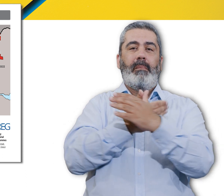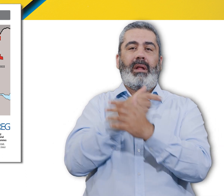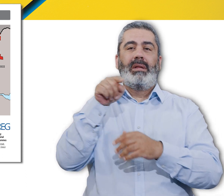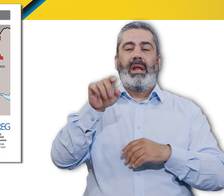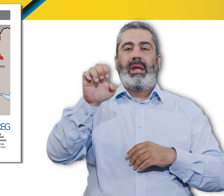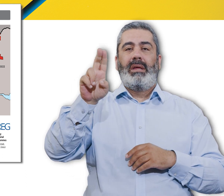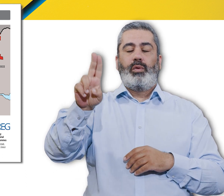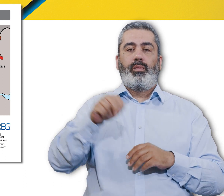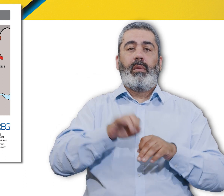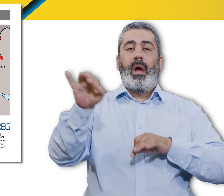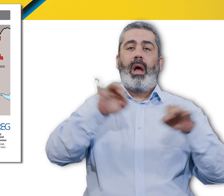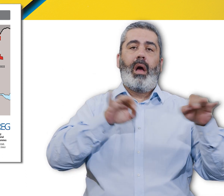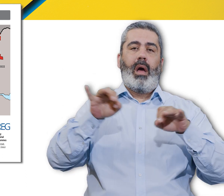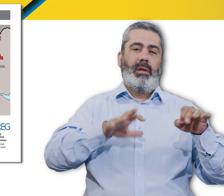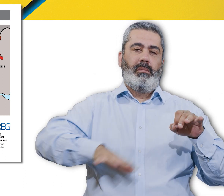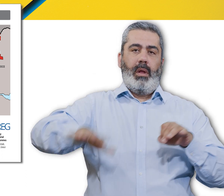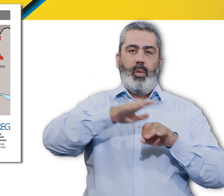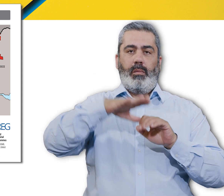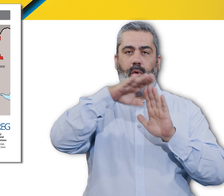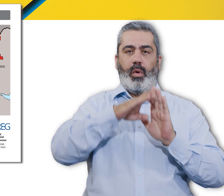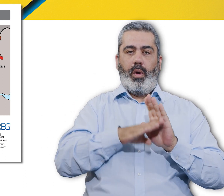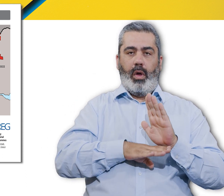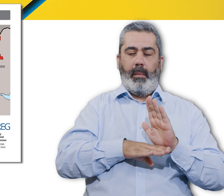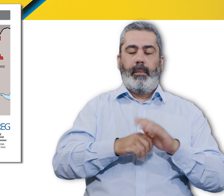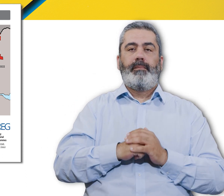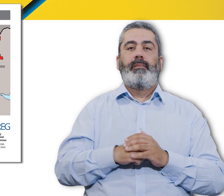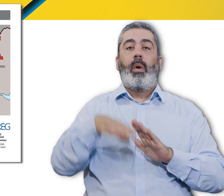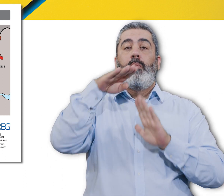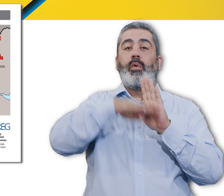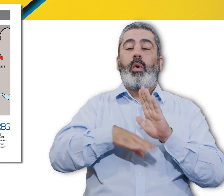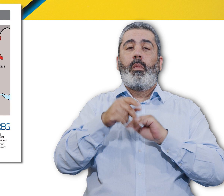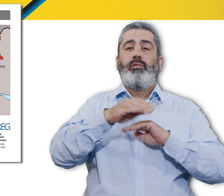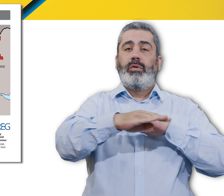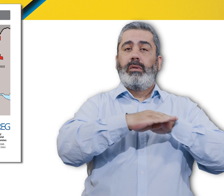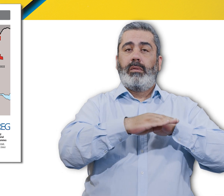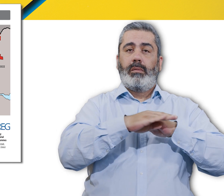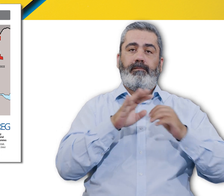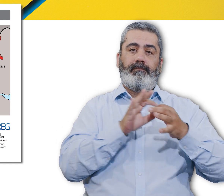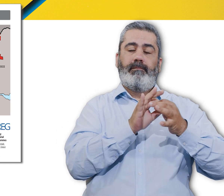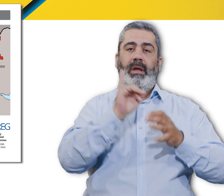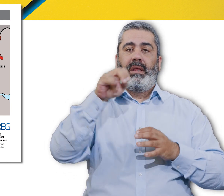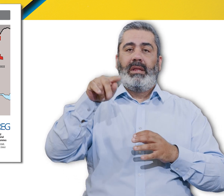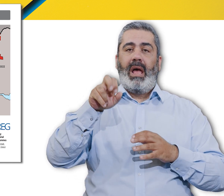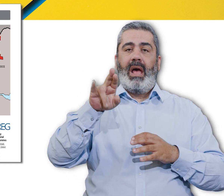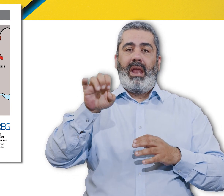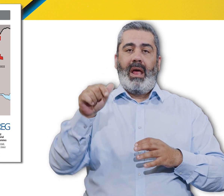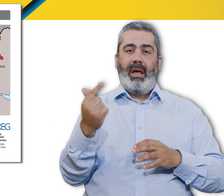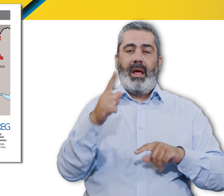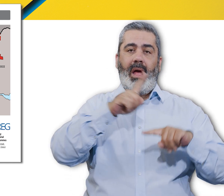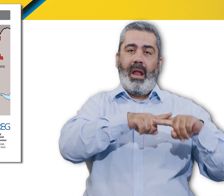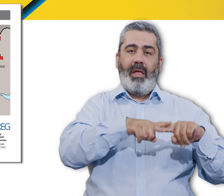2014-2020. Address 65 Lot. Oikis Skoholiza, 57,001 Thessaloniki,